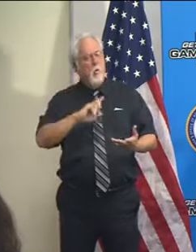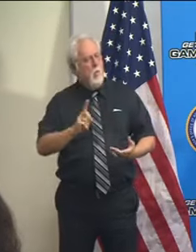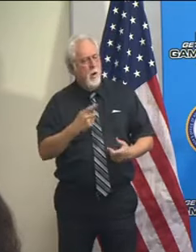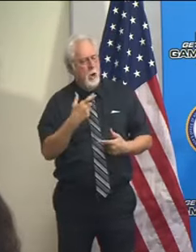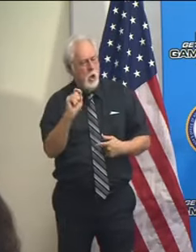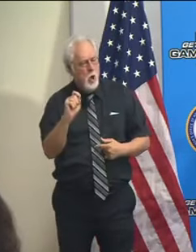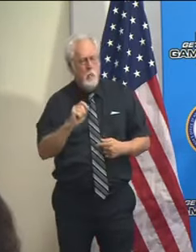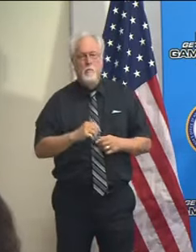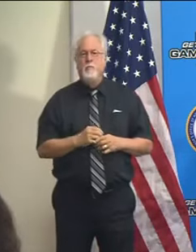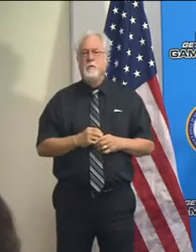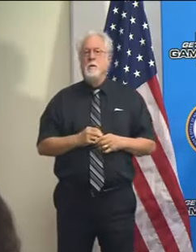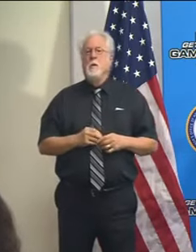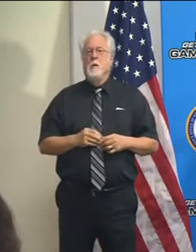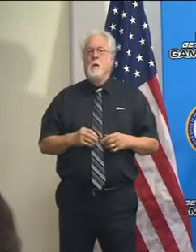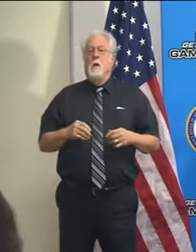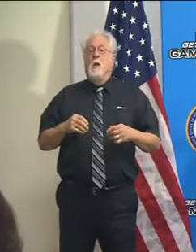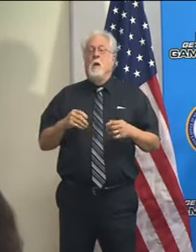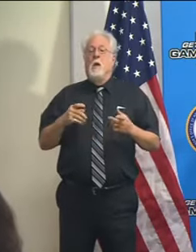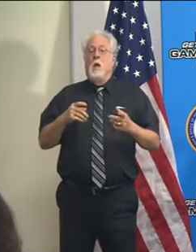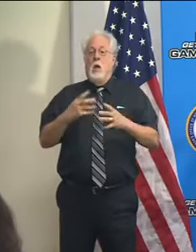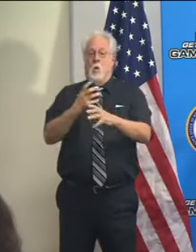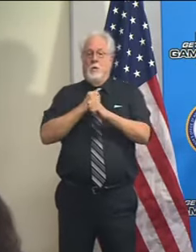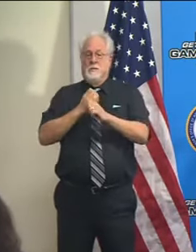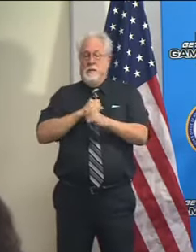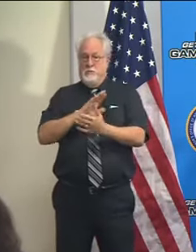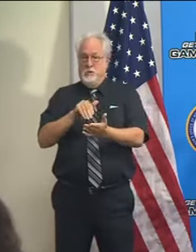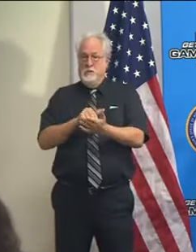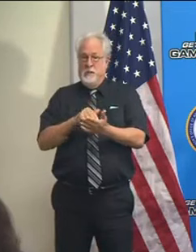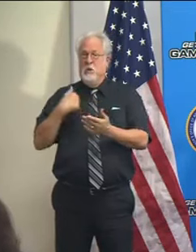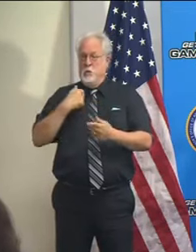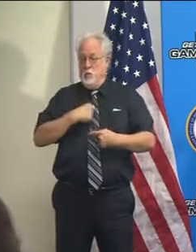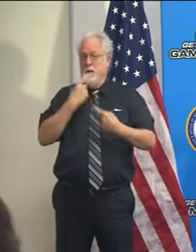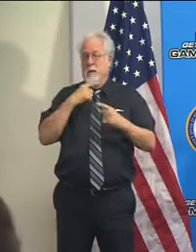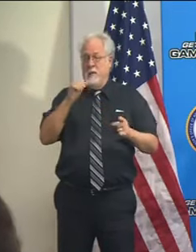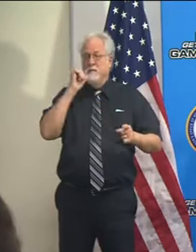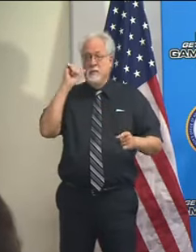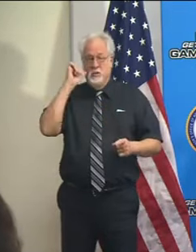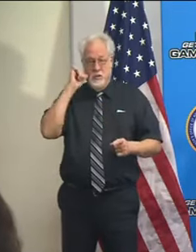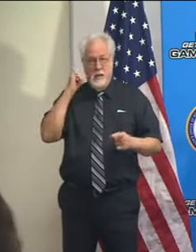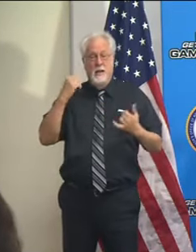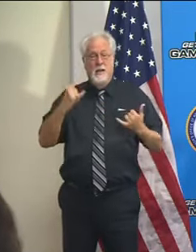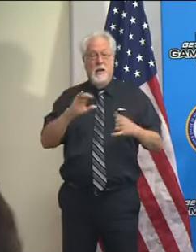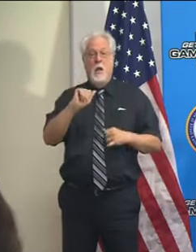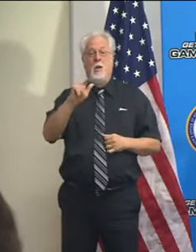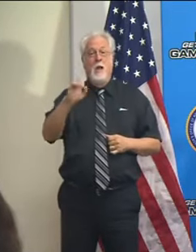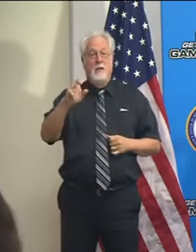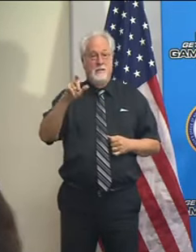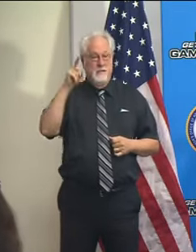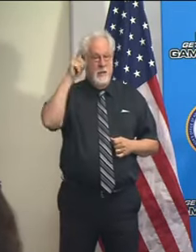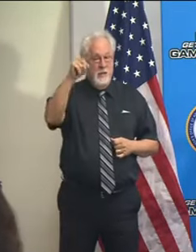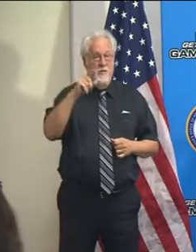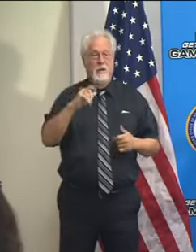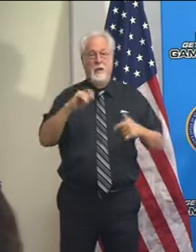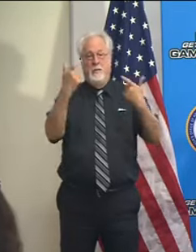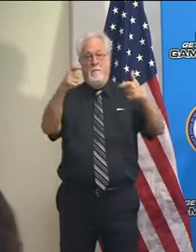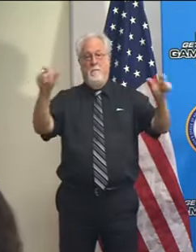go. The reception center, as we announced yesterday, is now in Alexandria at the mega